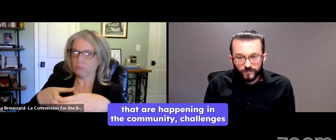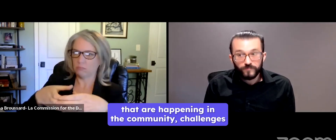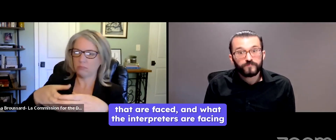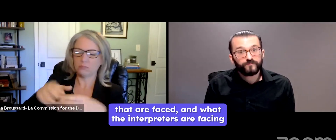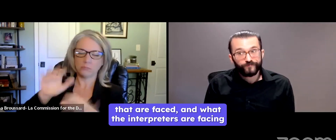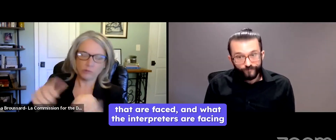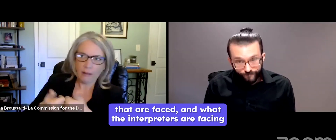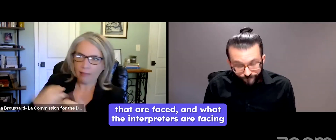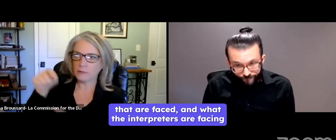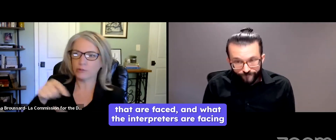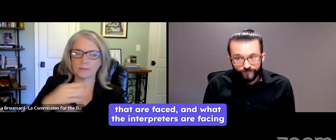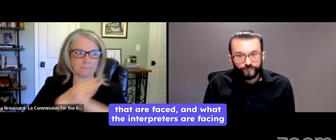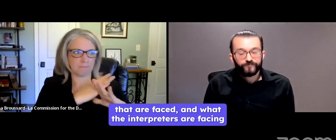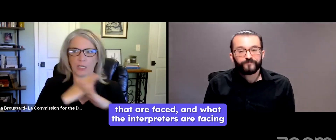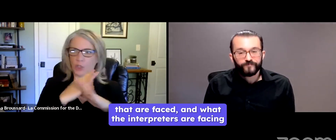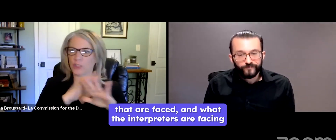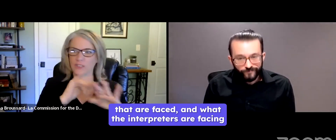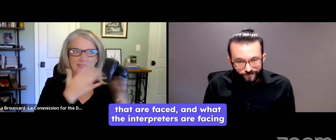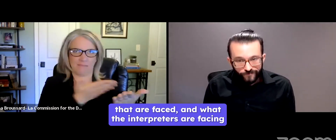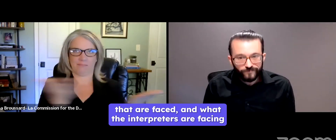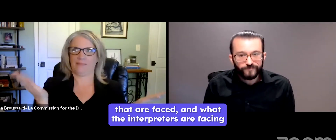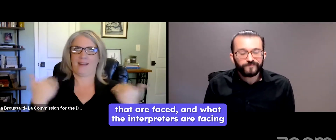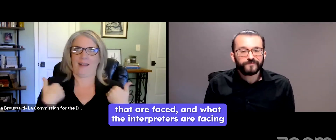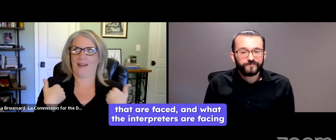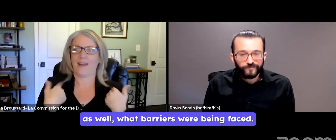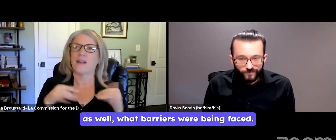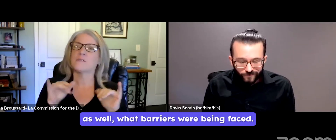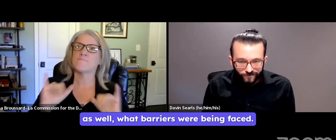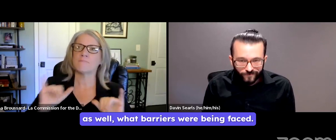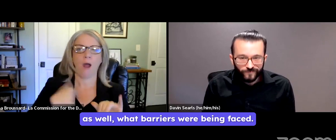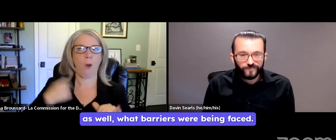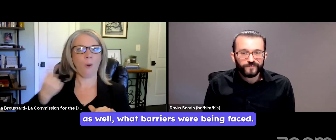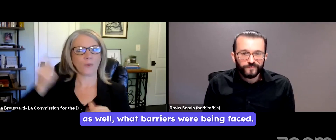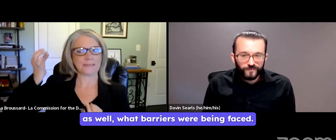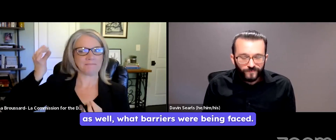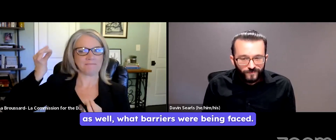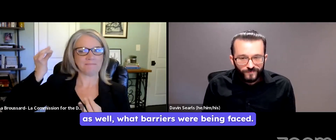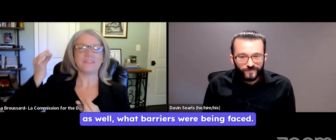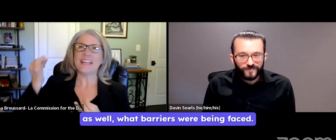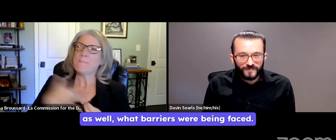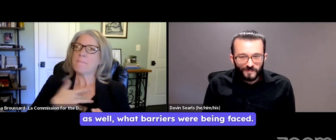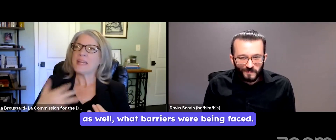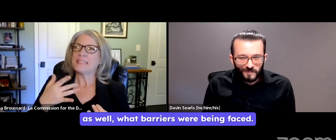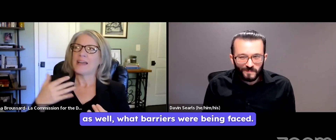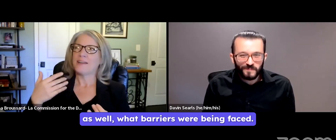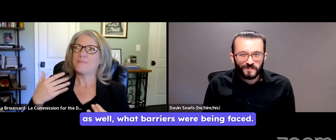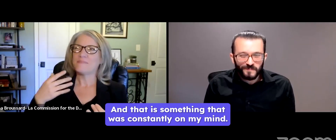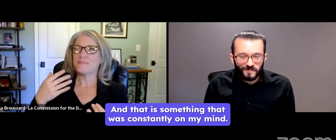challenges that are faced, and what the interpreters are facing as well, what barriers were being faced. And that